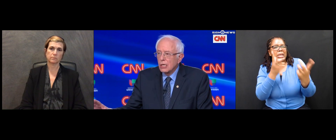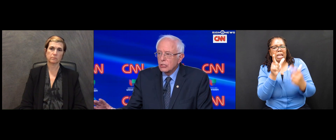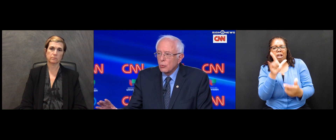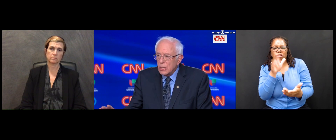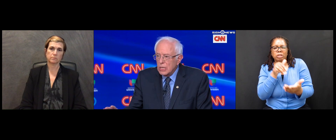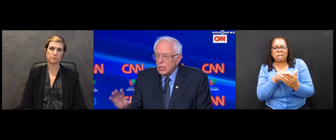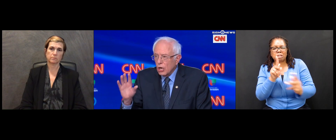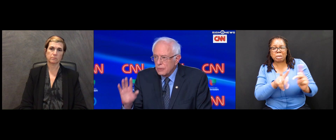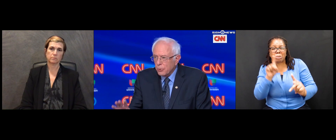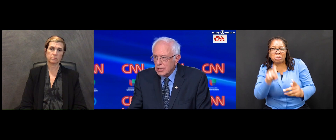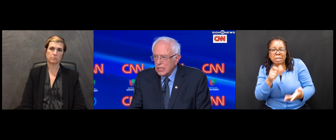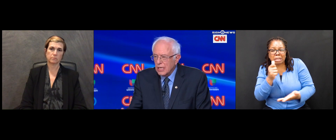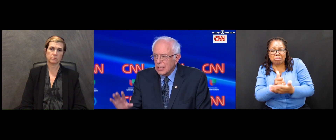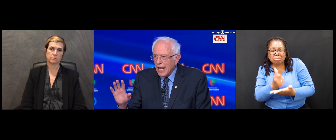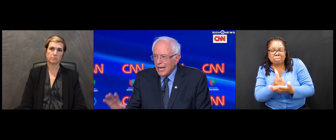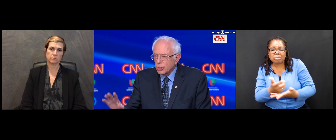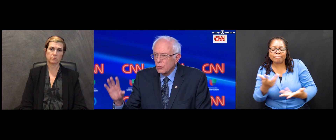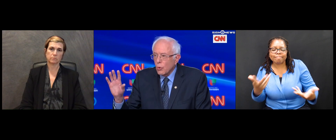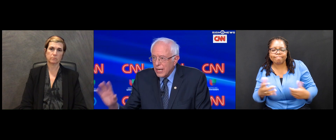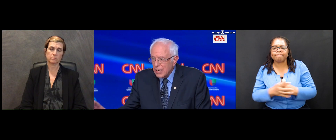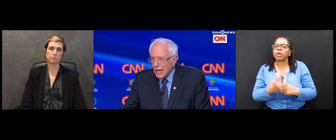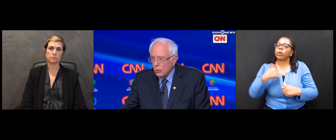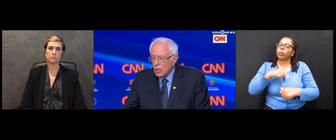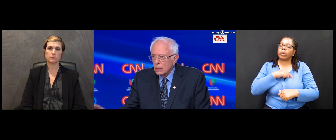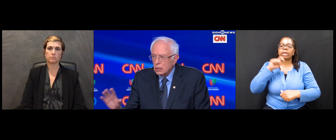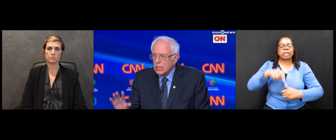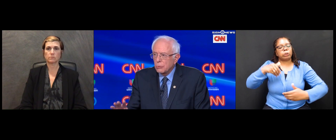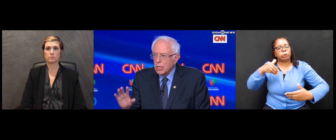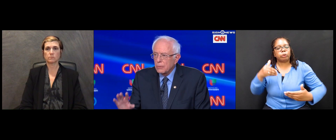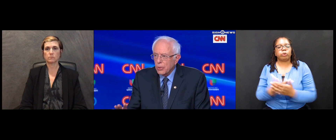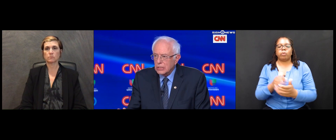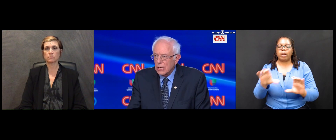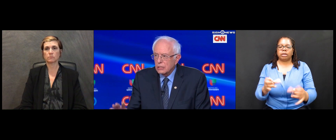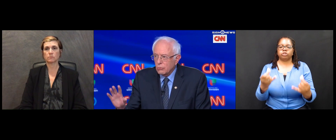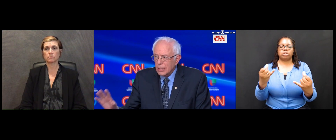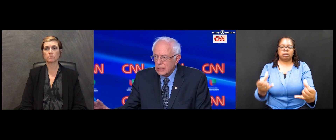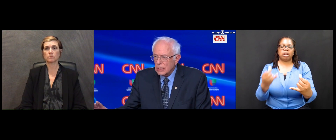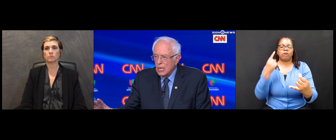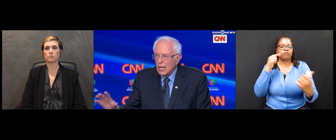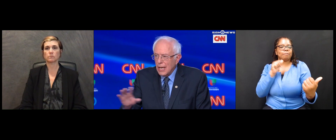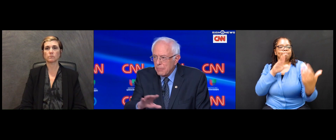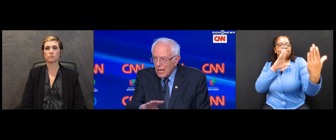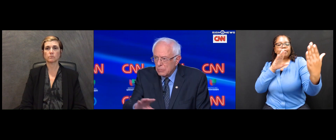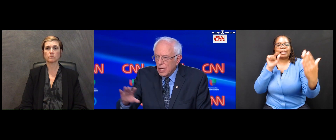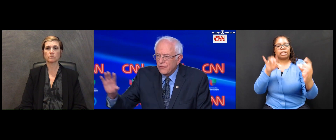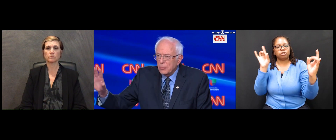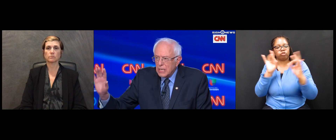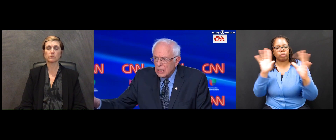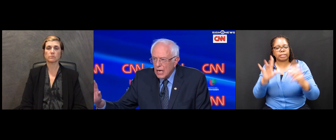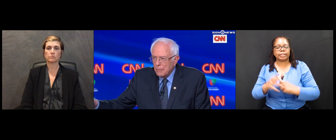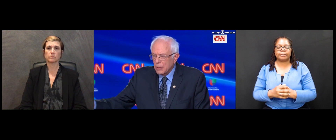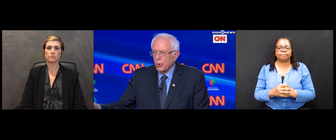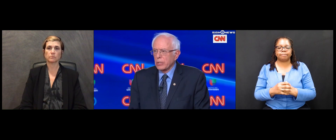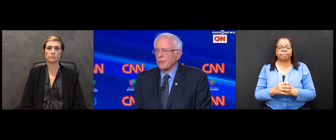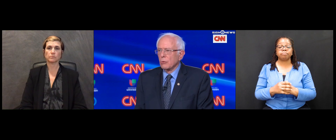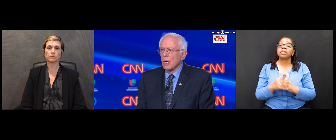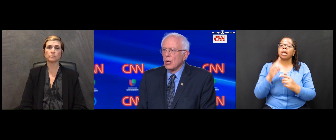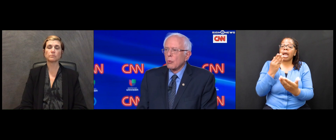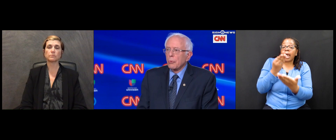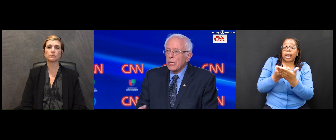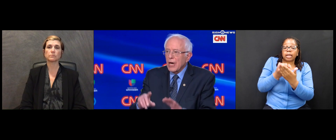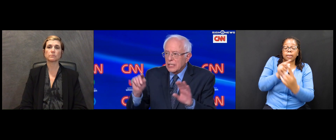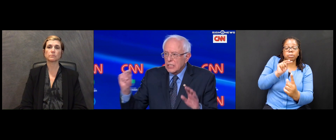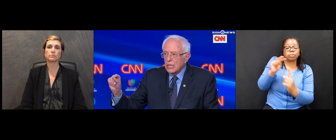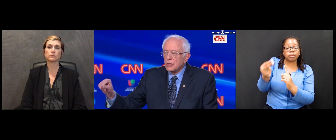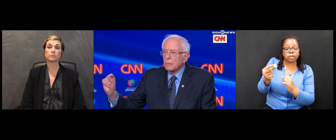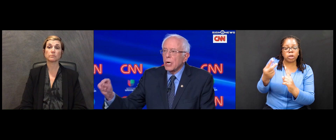hospitals. So we need unprecedented action right now to deal with the unprecedented crisis. And bottom line, from an economic point of view,